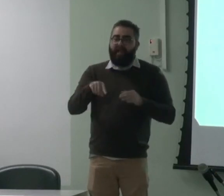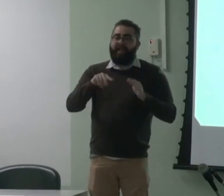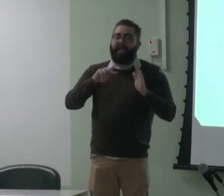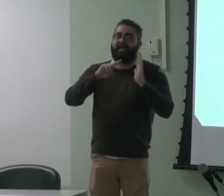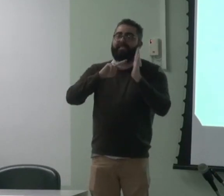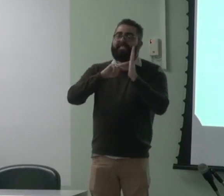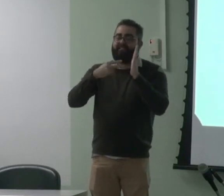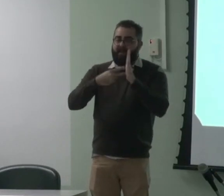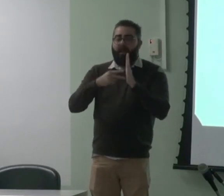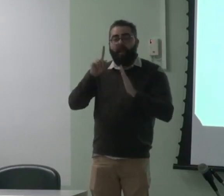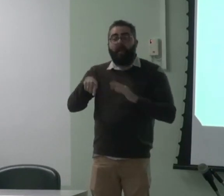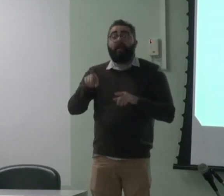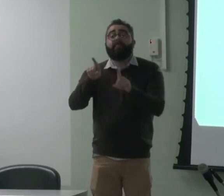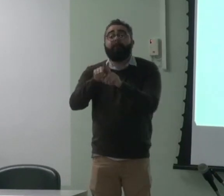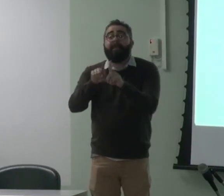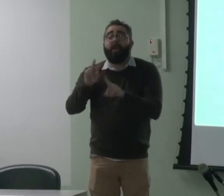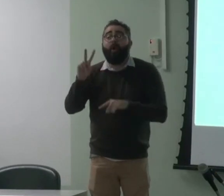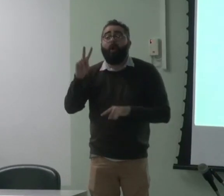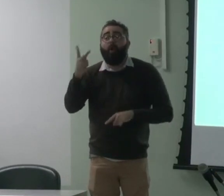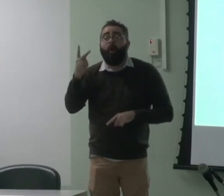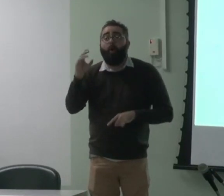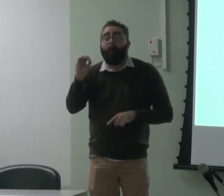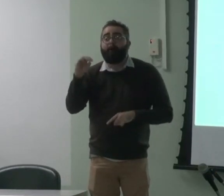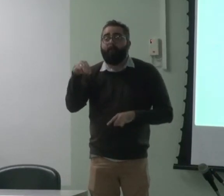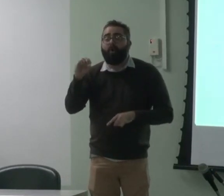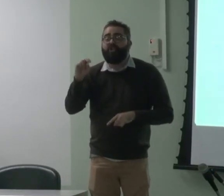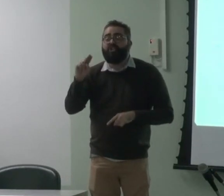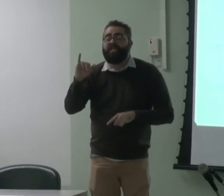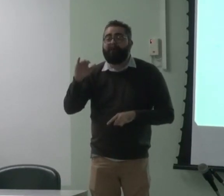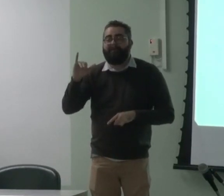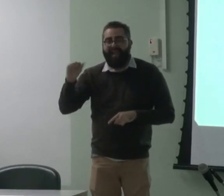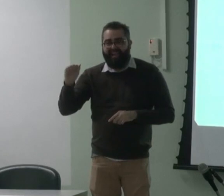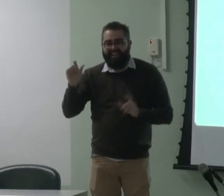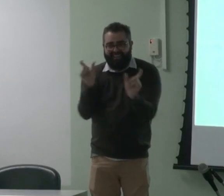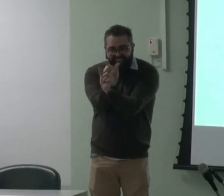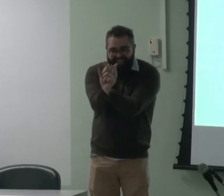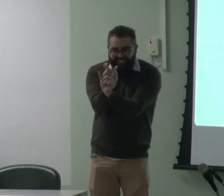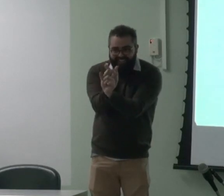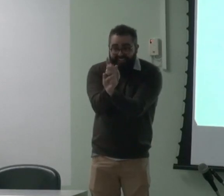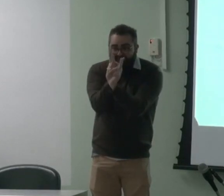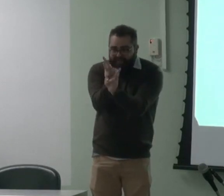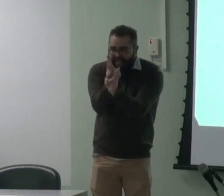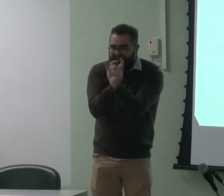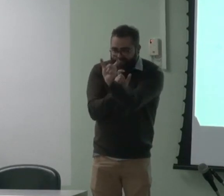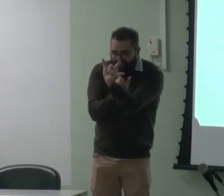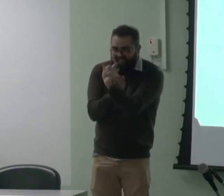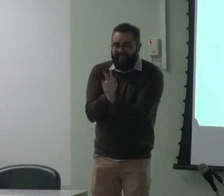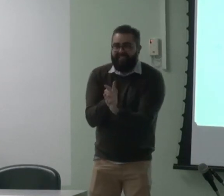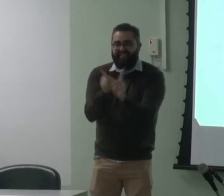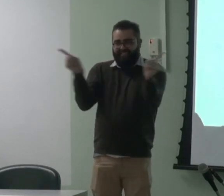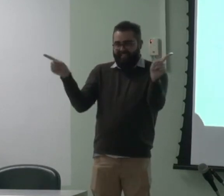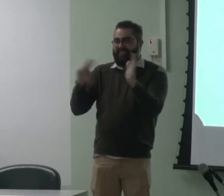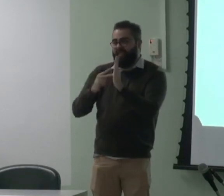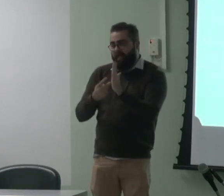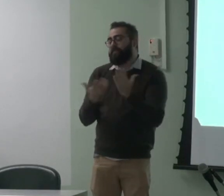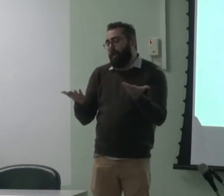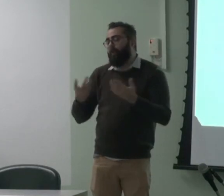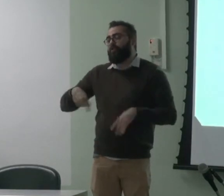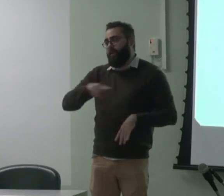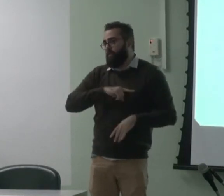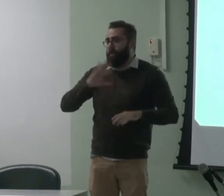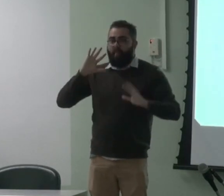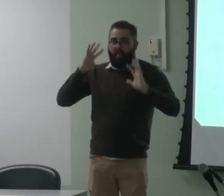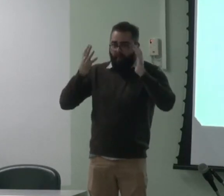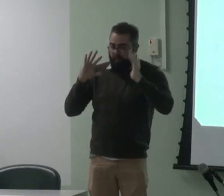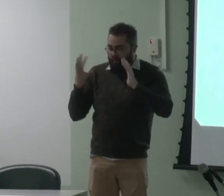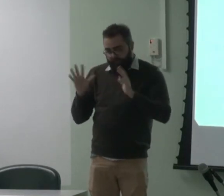homonymy and other like mismatches between meaning and form. So it's definitely an issue we have to deal with. And it